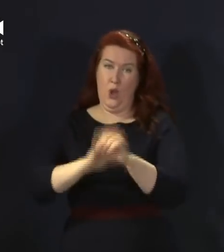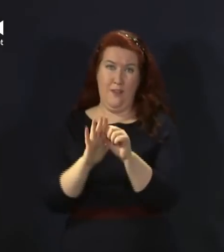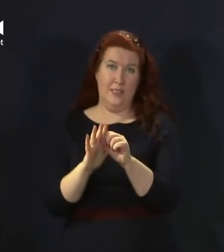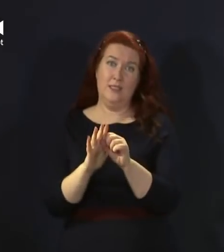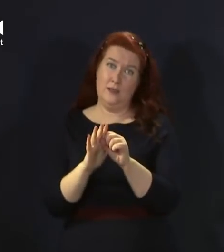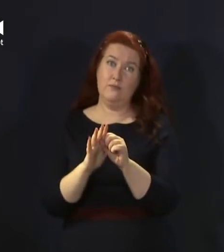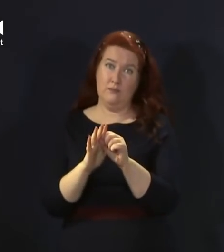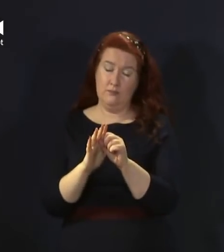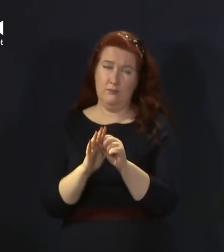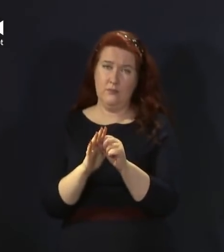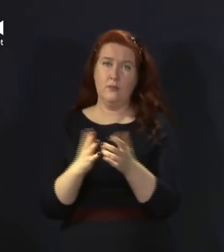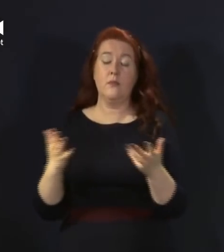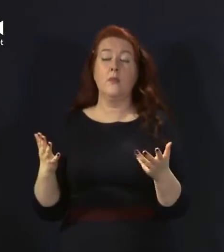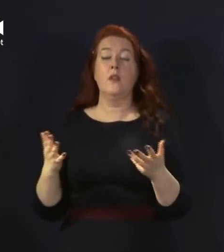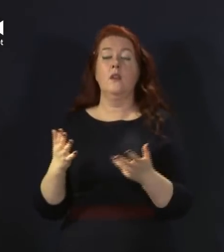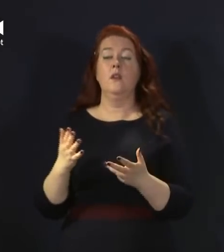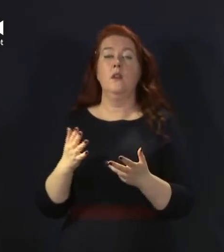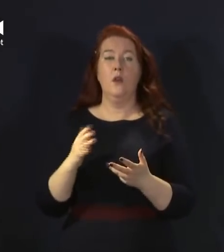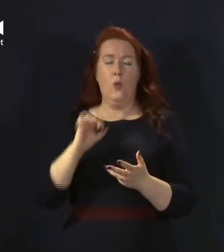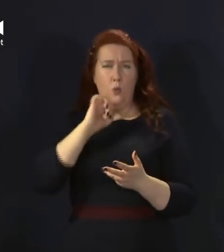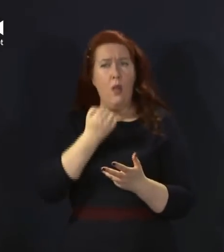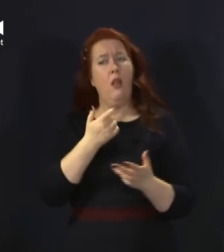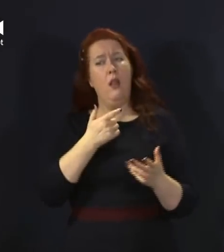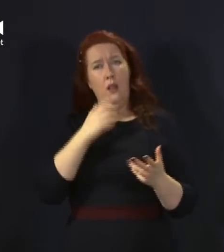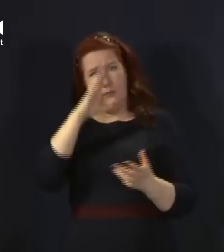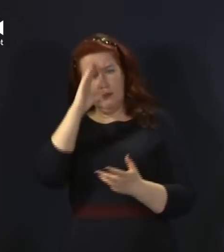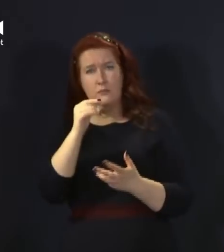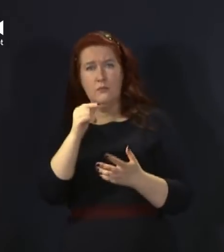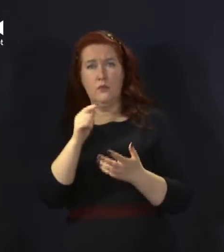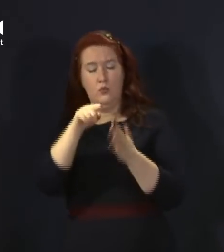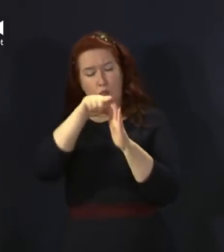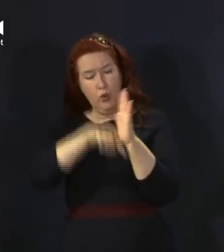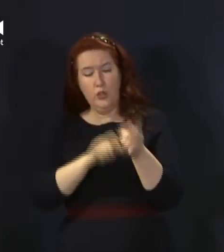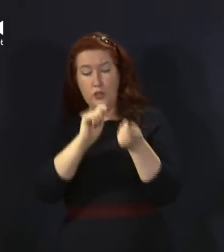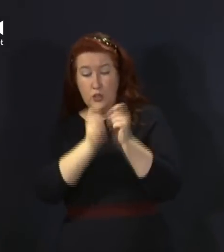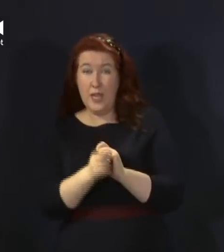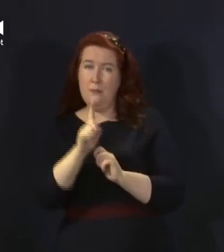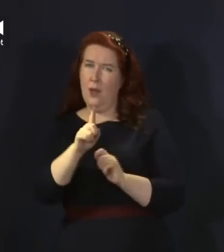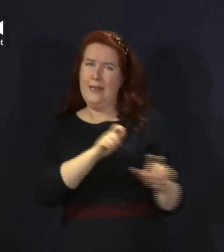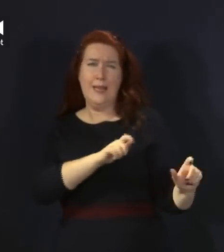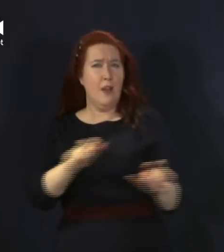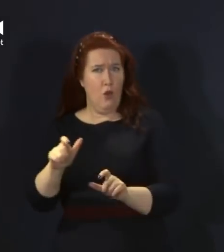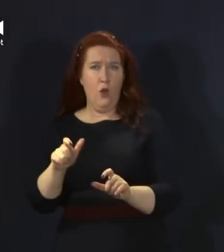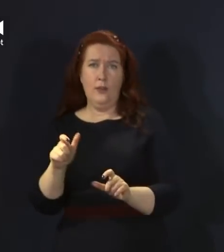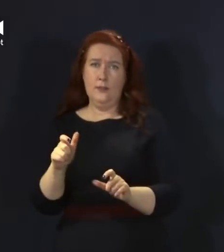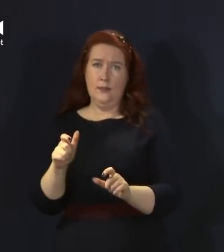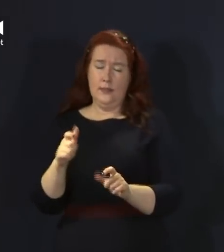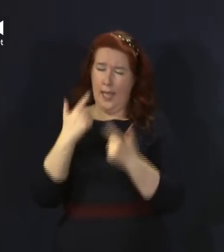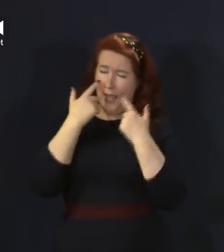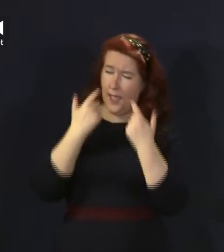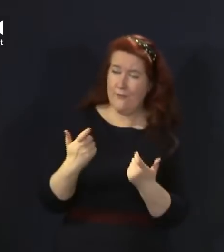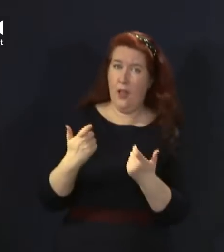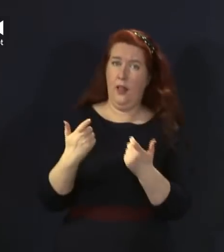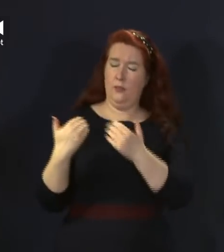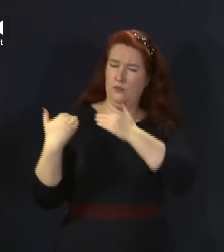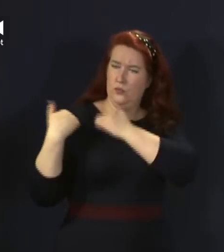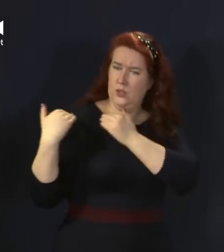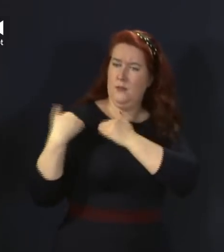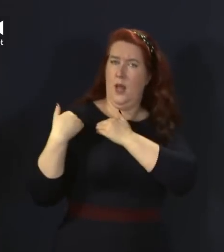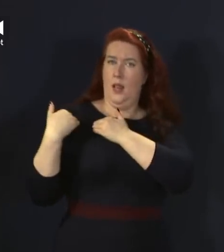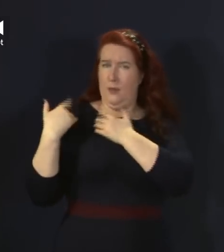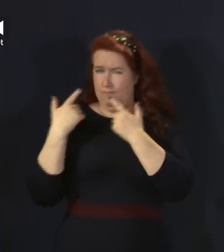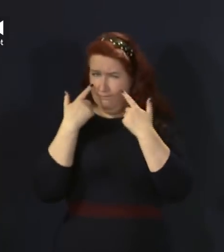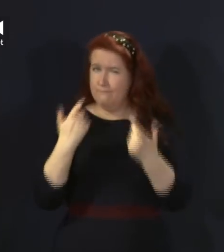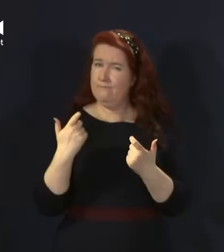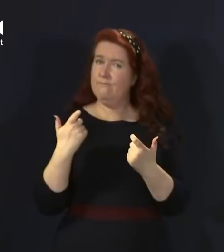am about to confirm, we must all continue to be careful, responsible and vigilant. And of course, our